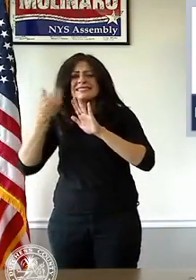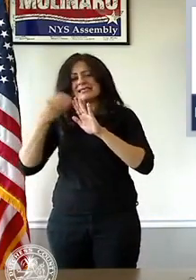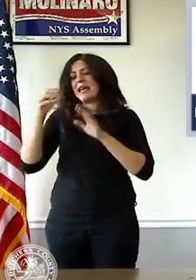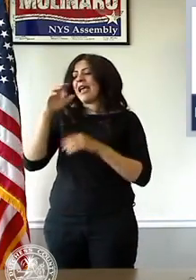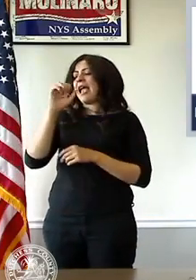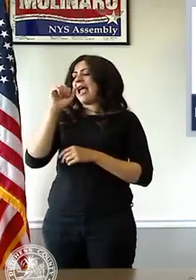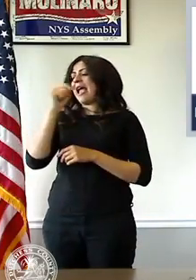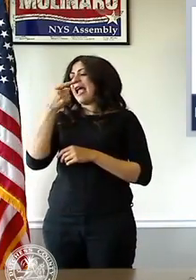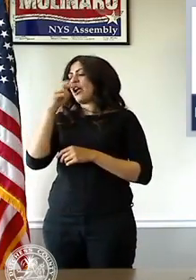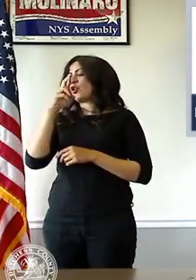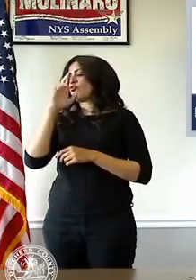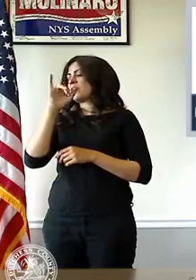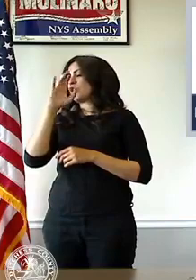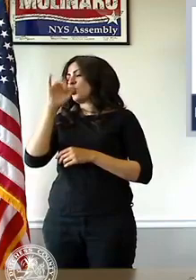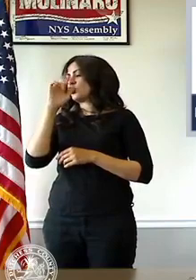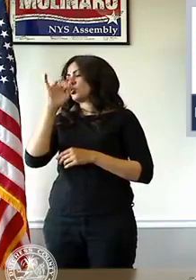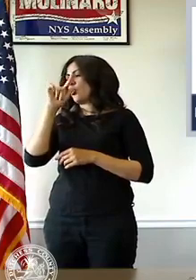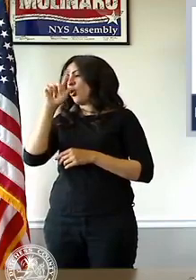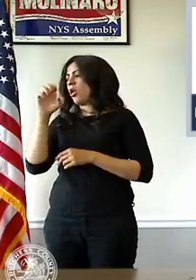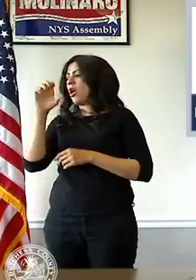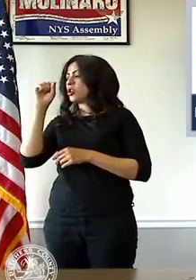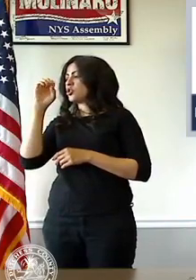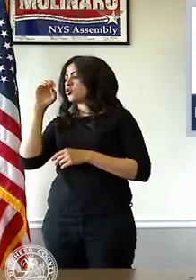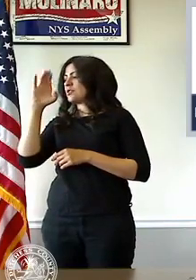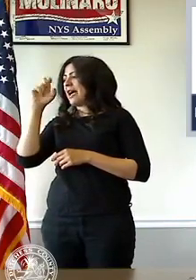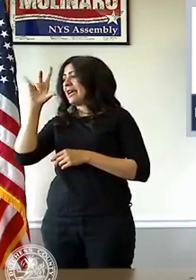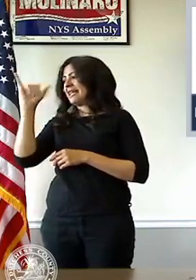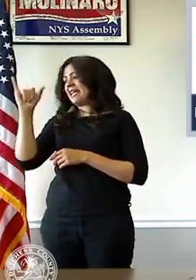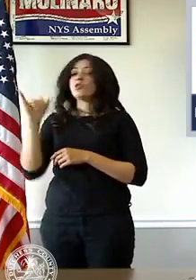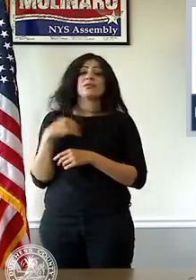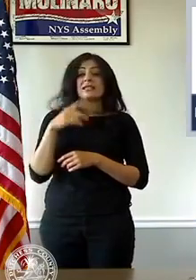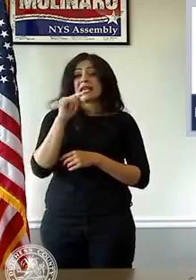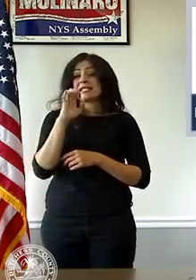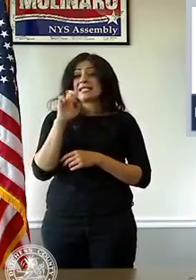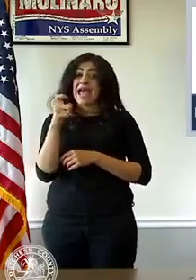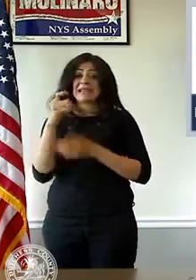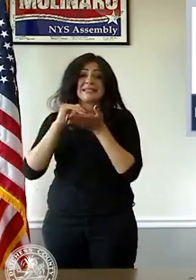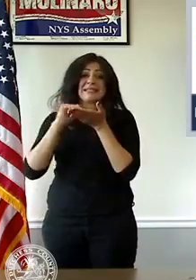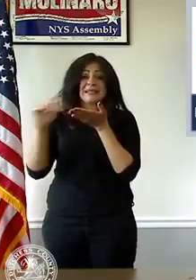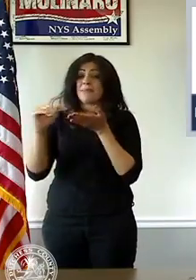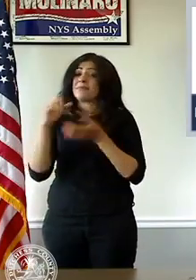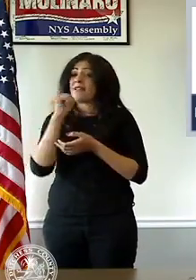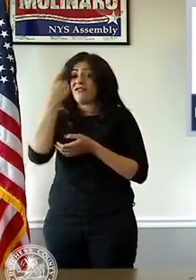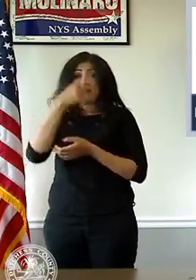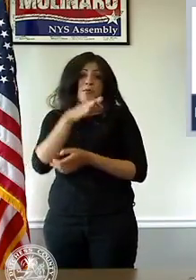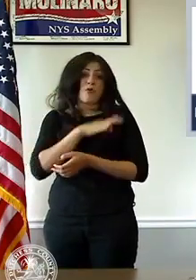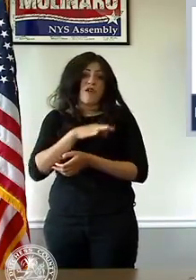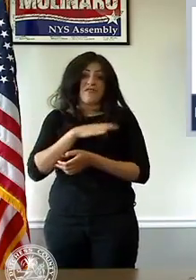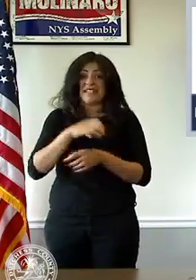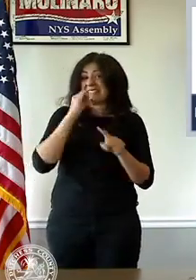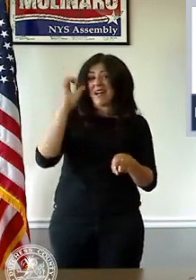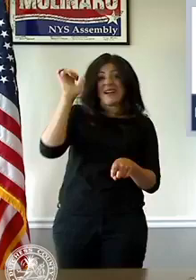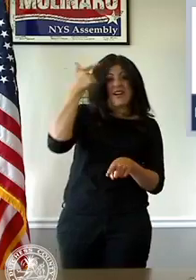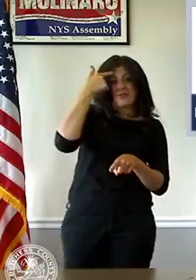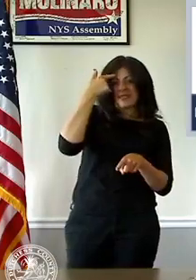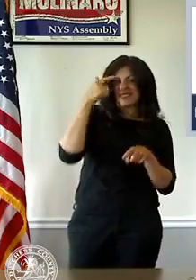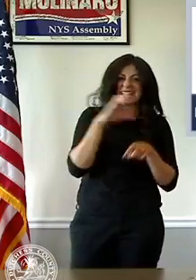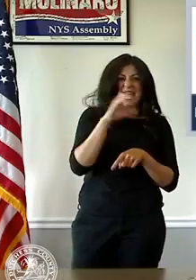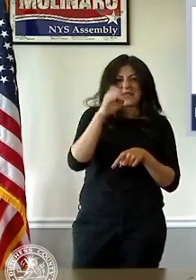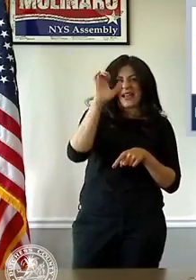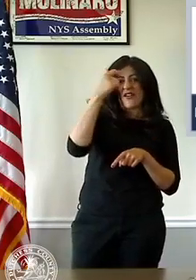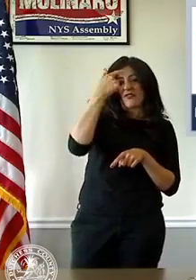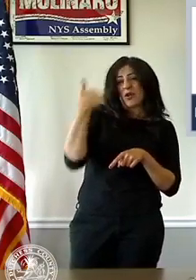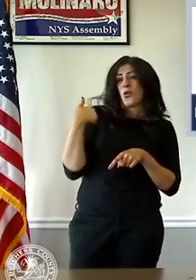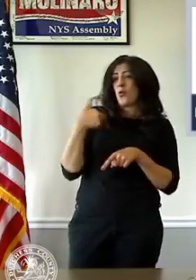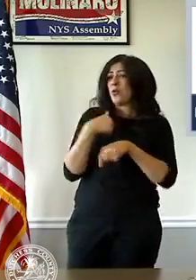Agricultural Society of Dutchess County. It is a tax-exempt not-for-profit. It is not county government. We've advised that we think some